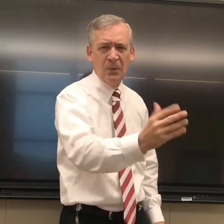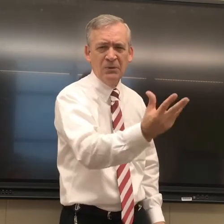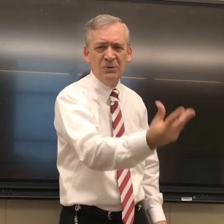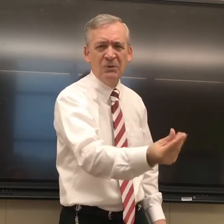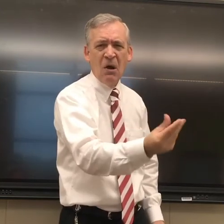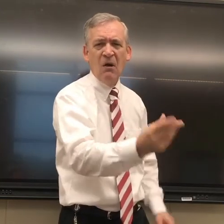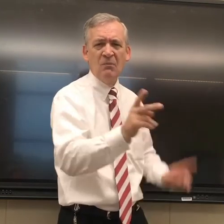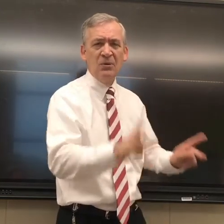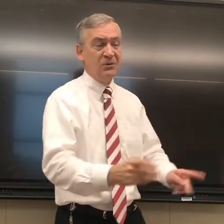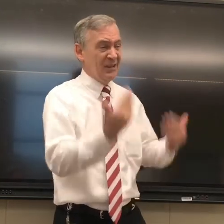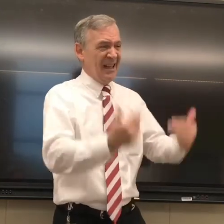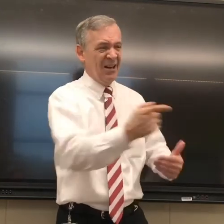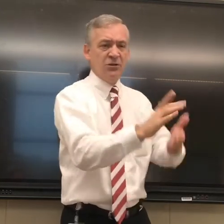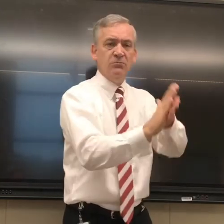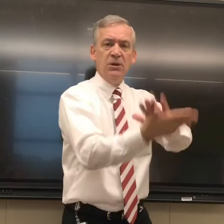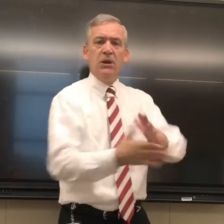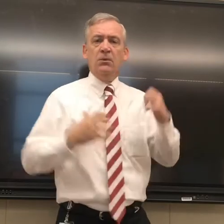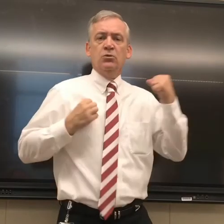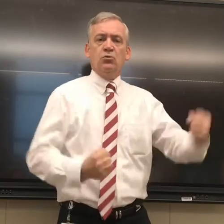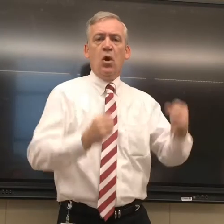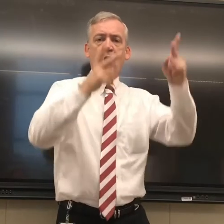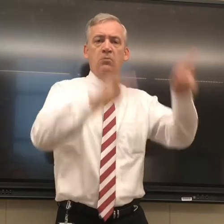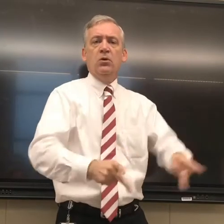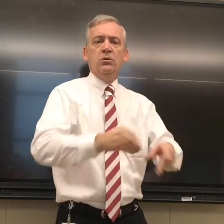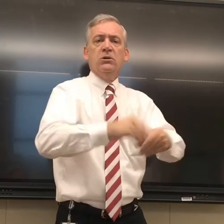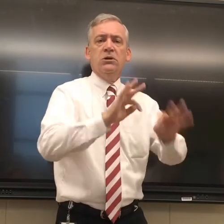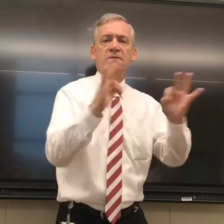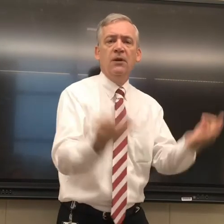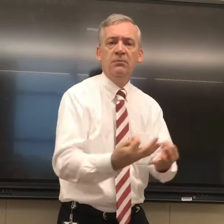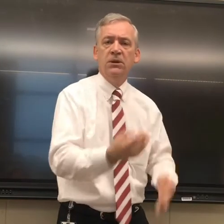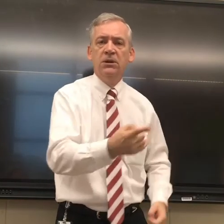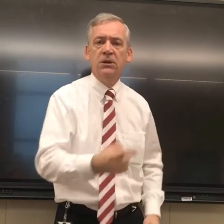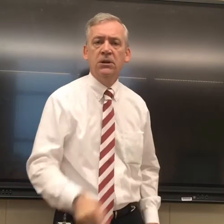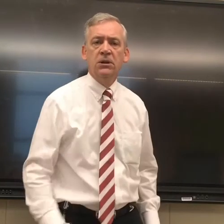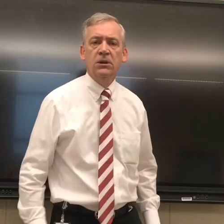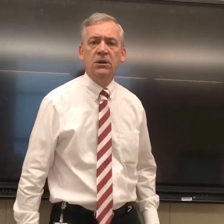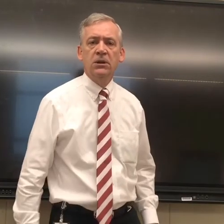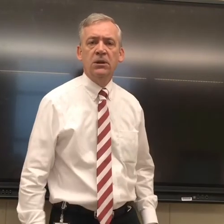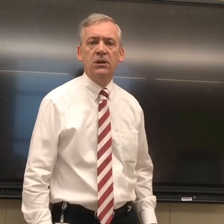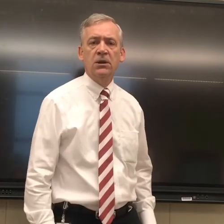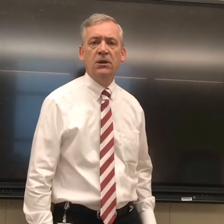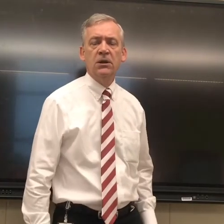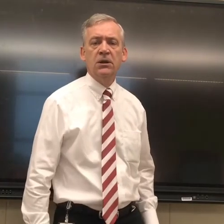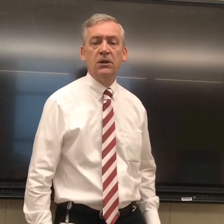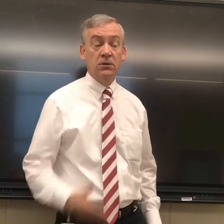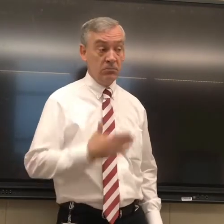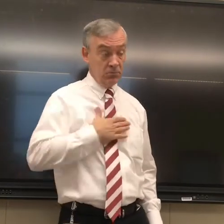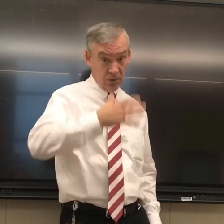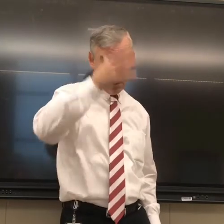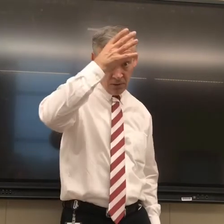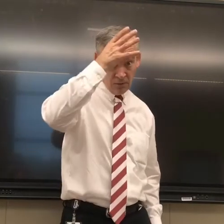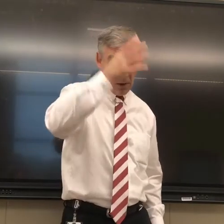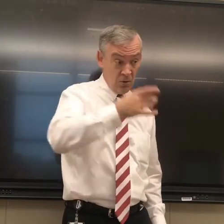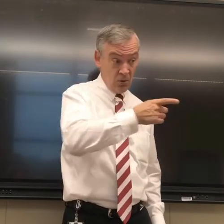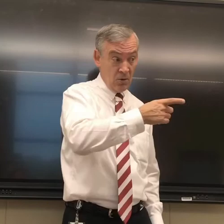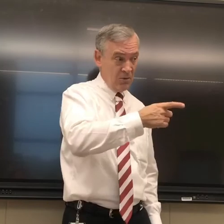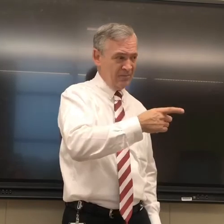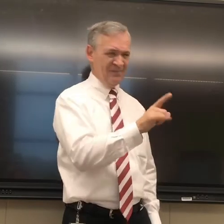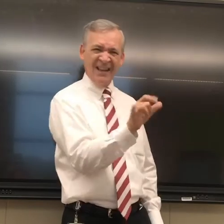now the strength of the family. My father, who was the rock on which the family